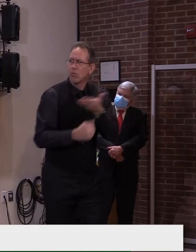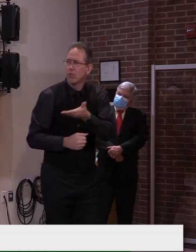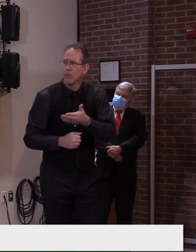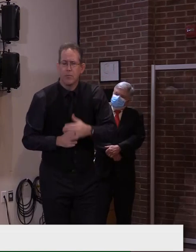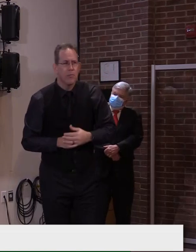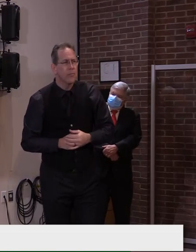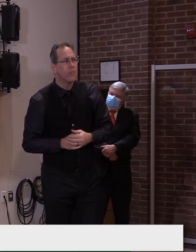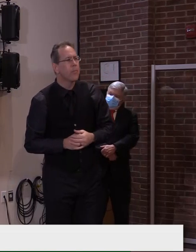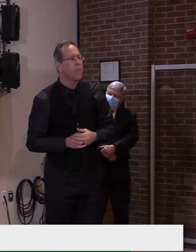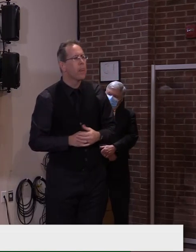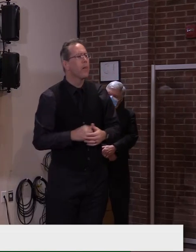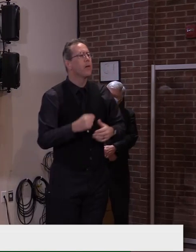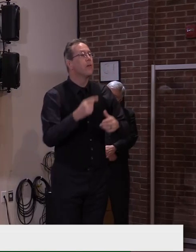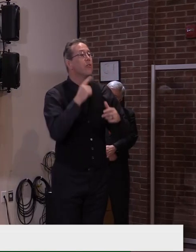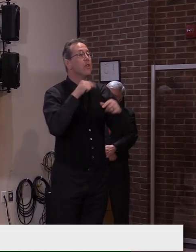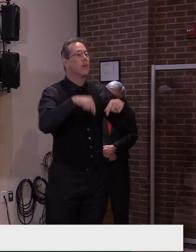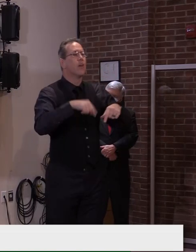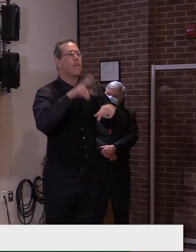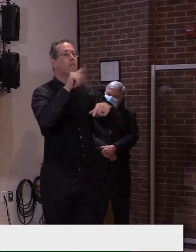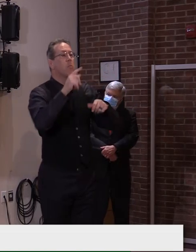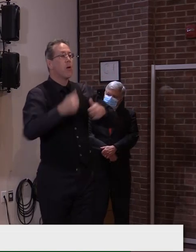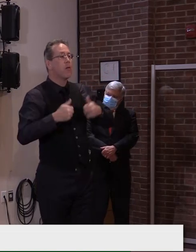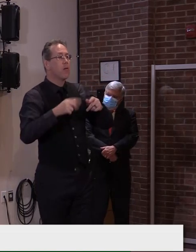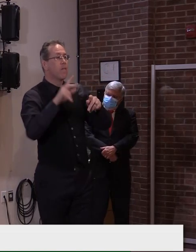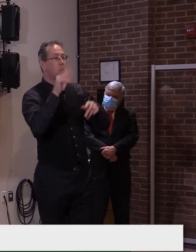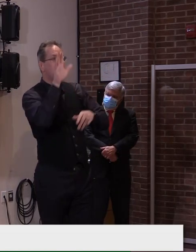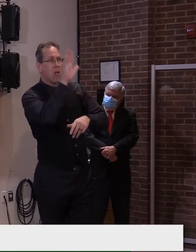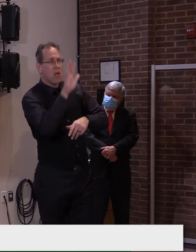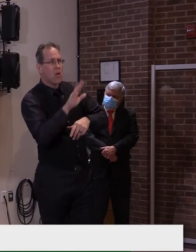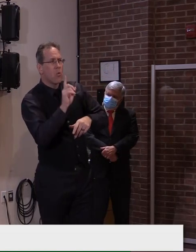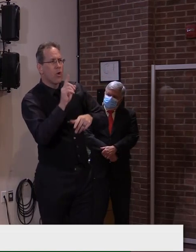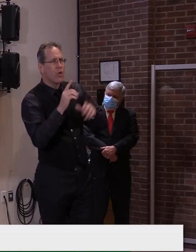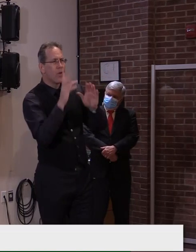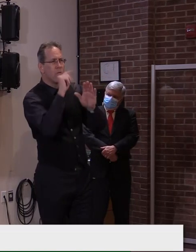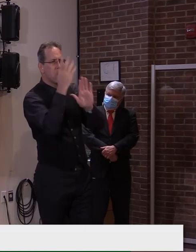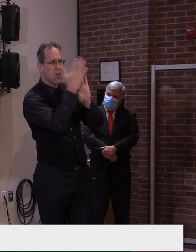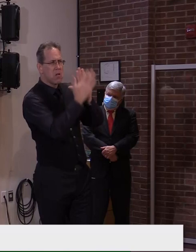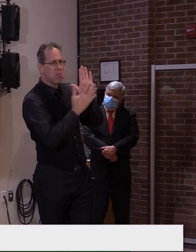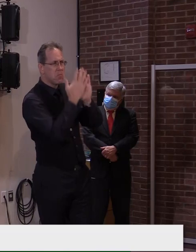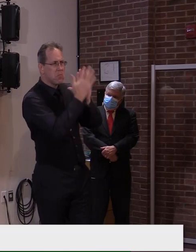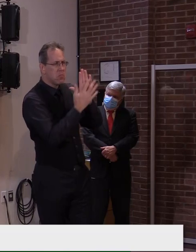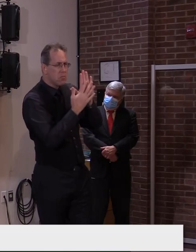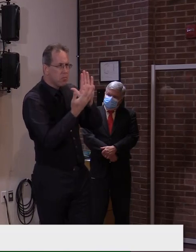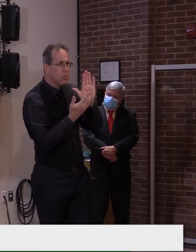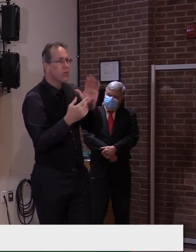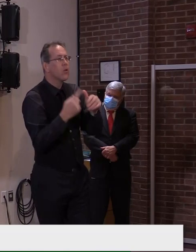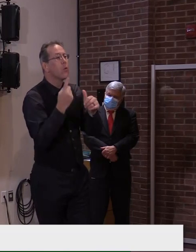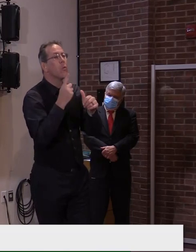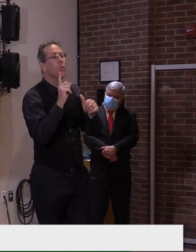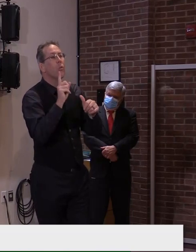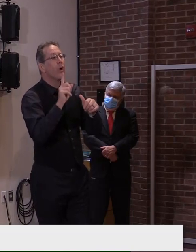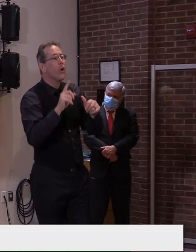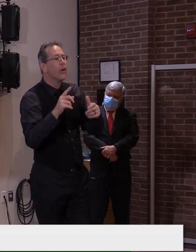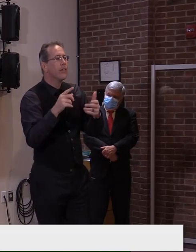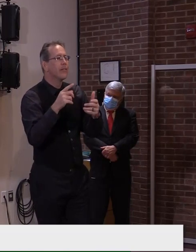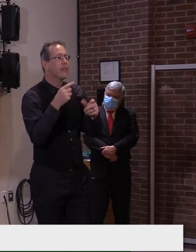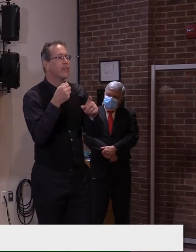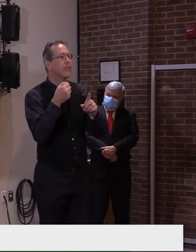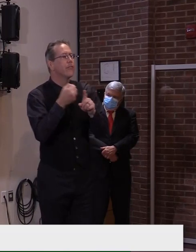be distributed probably via drive-through pharmacies so that infected people don't have to be